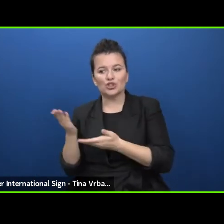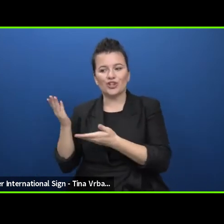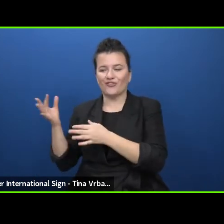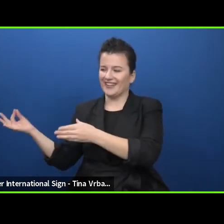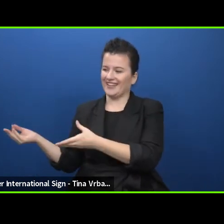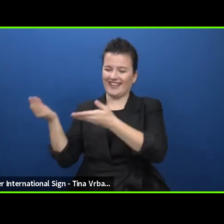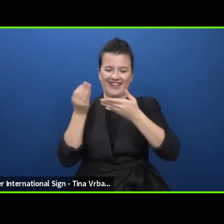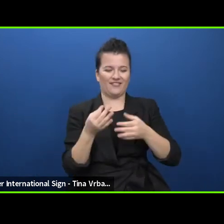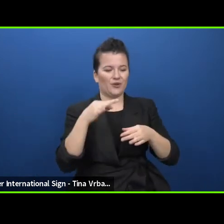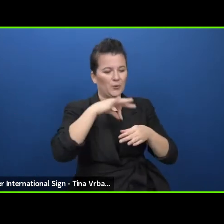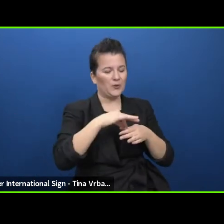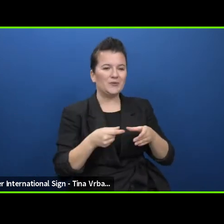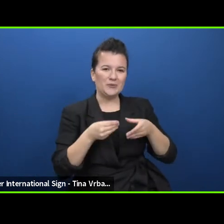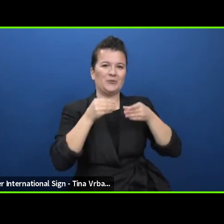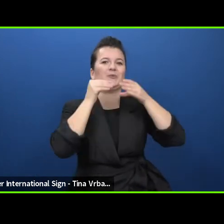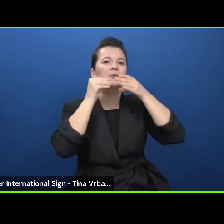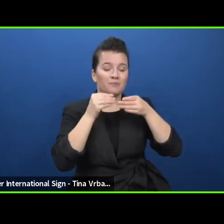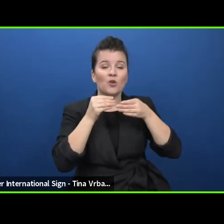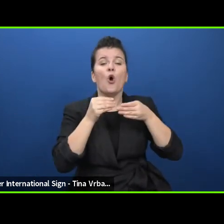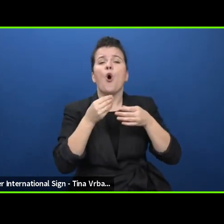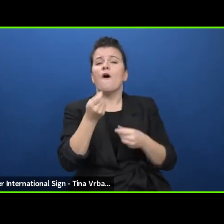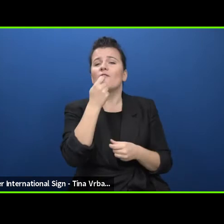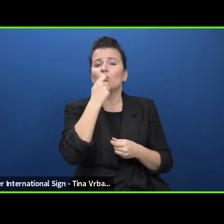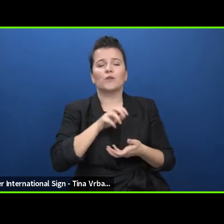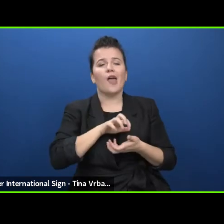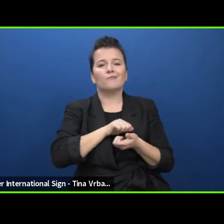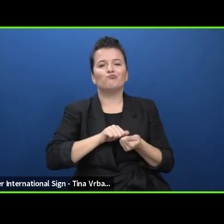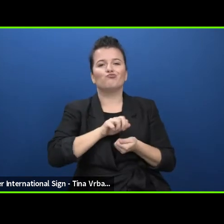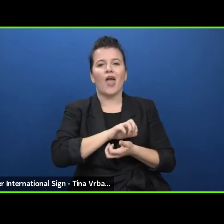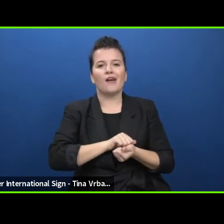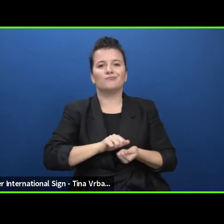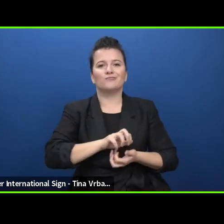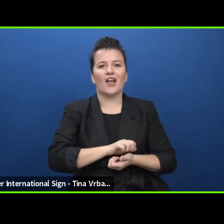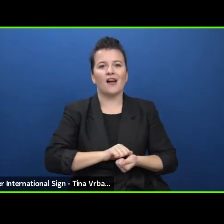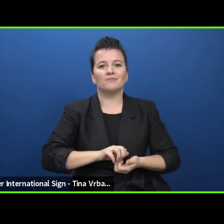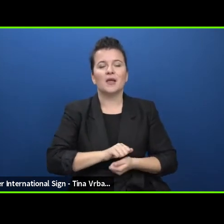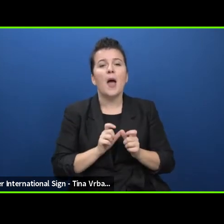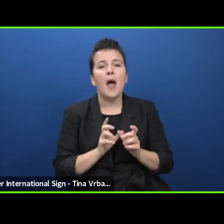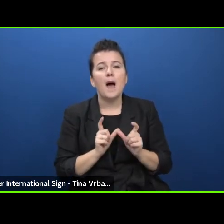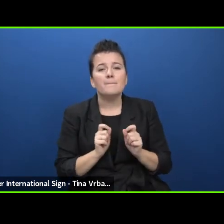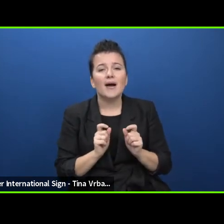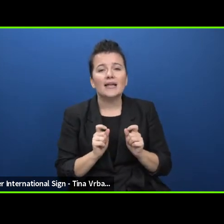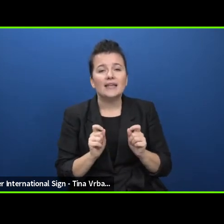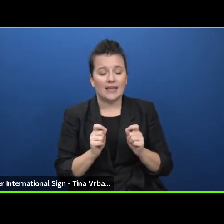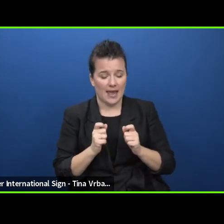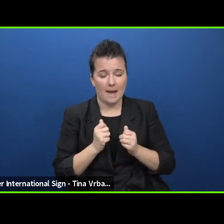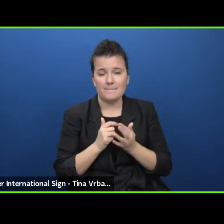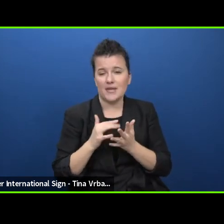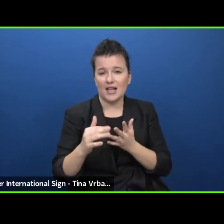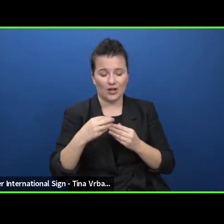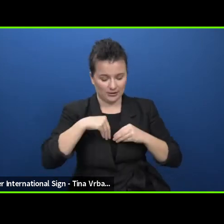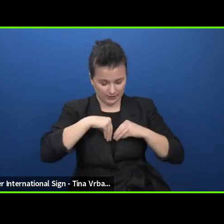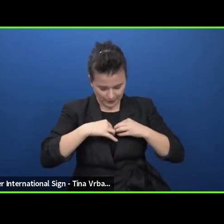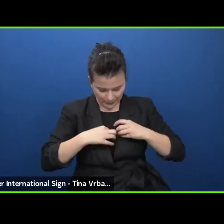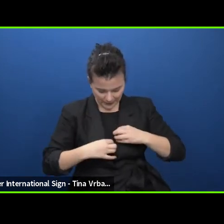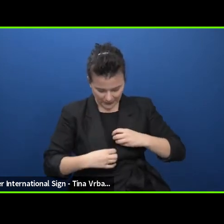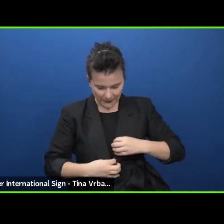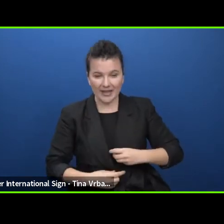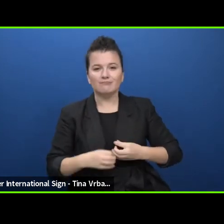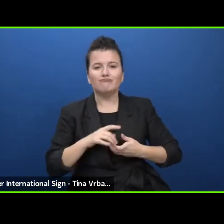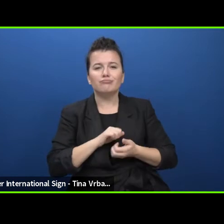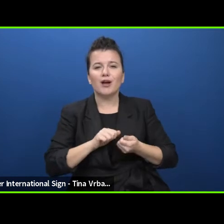stomach was still digesting with the help of billions of bacteria in his gut. Yet, he wasn't